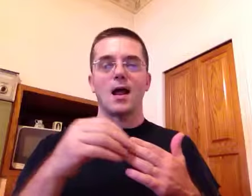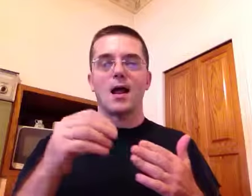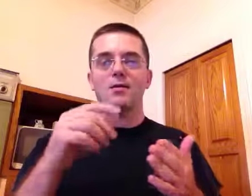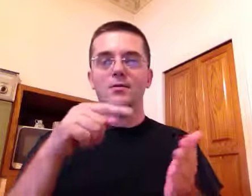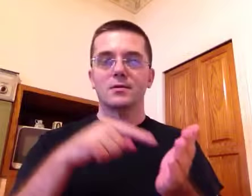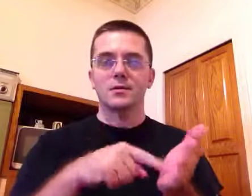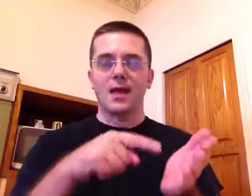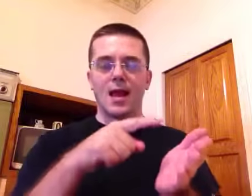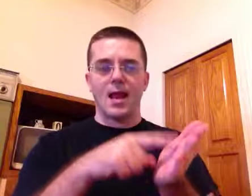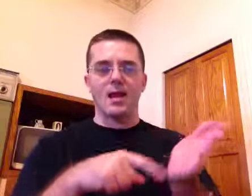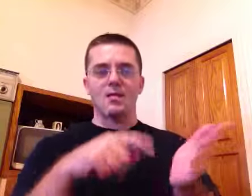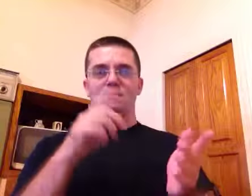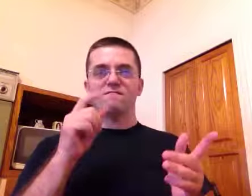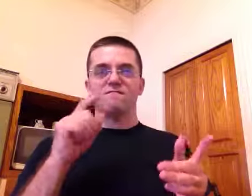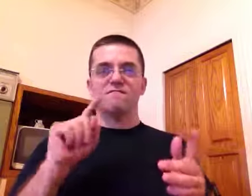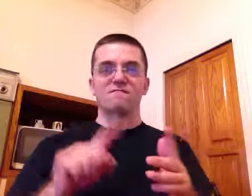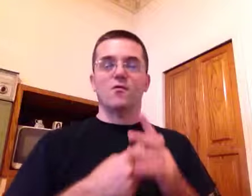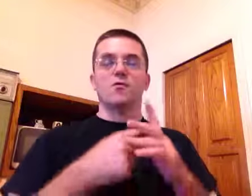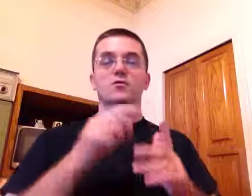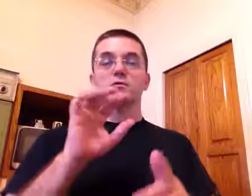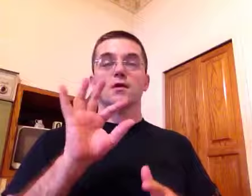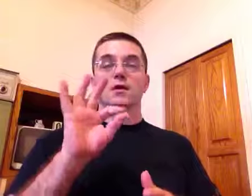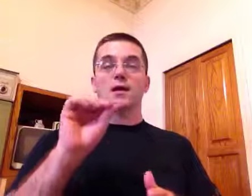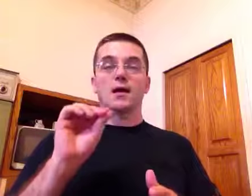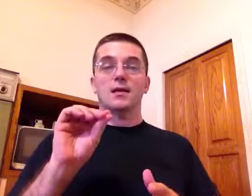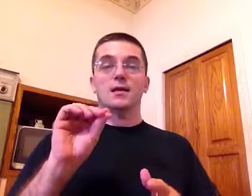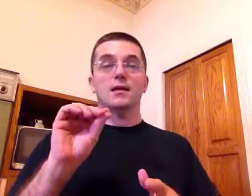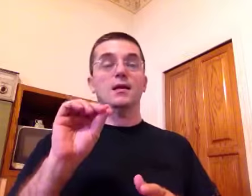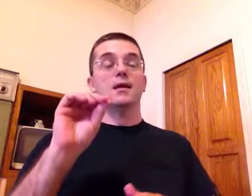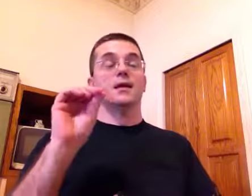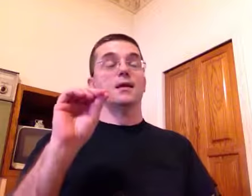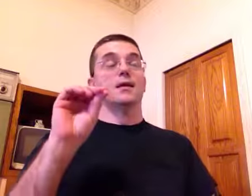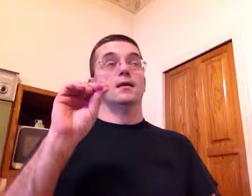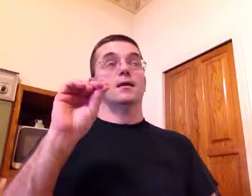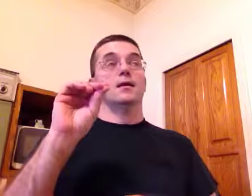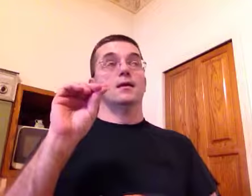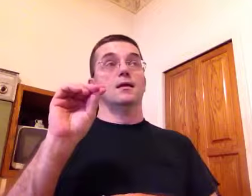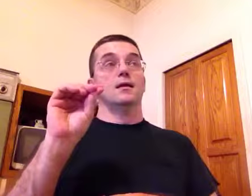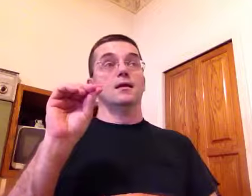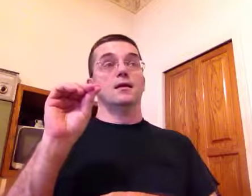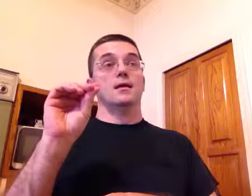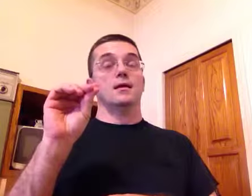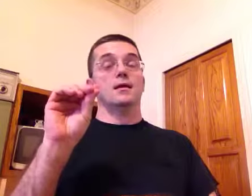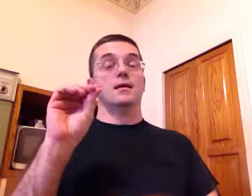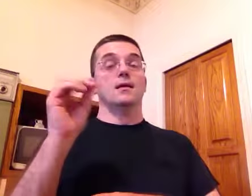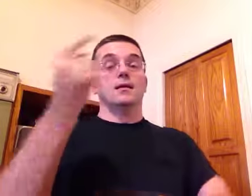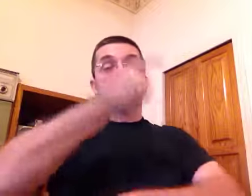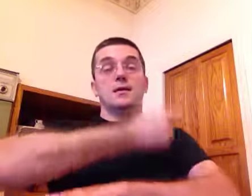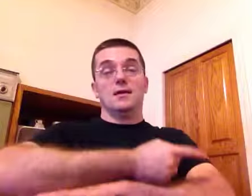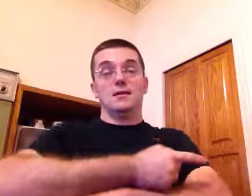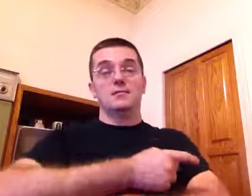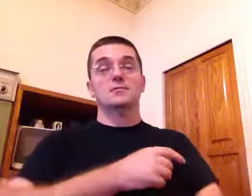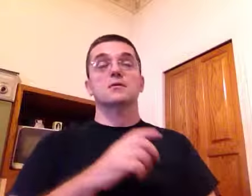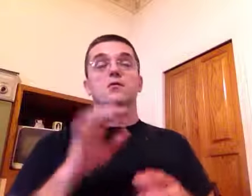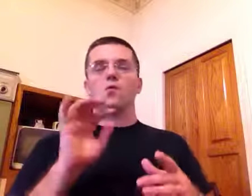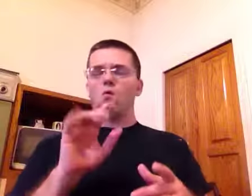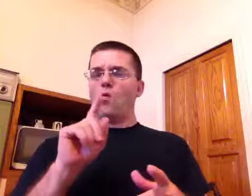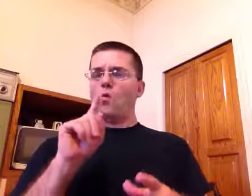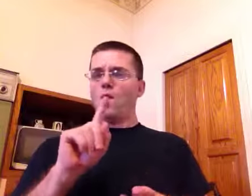do that. It's been a 13-week class. As we've studied it, one of the things that's changed over these 20